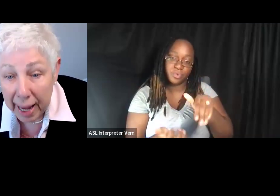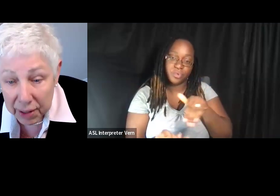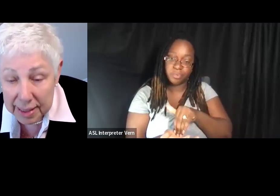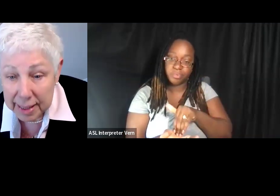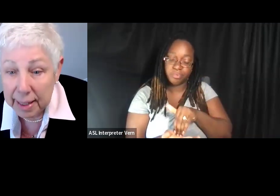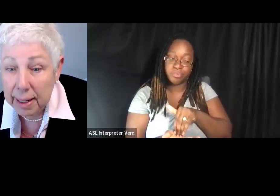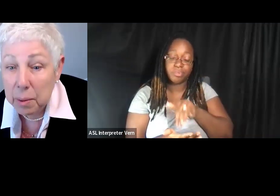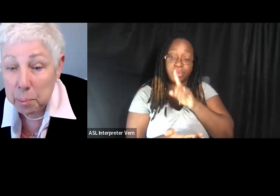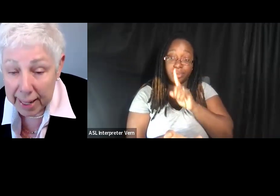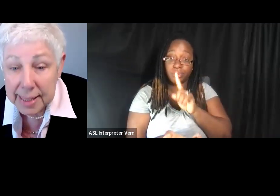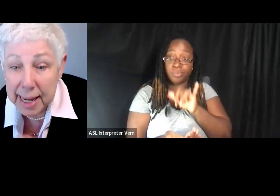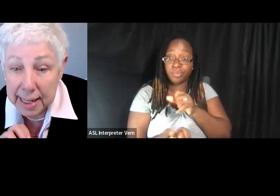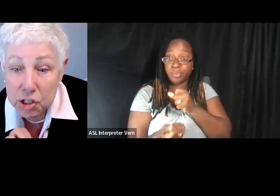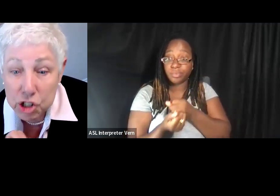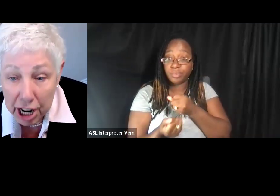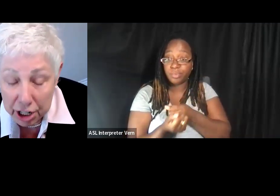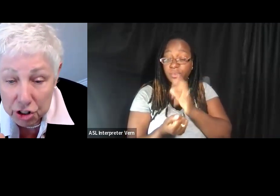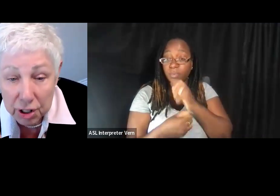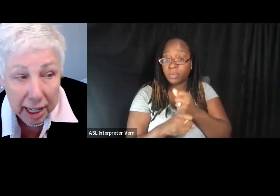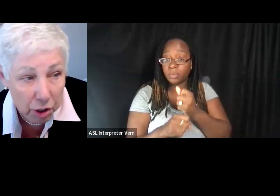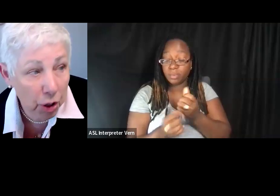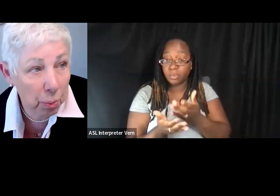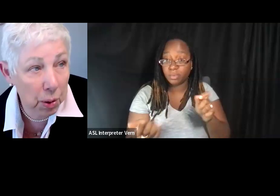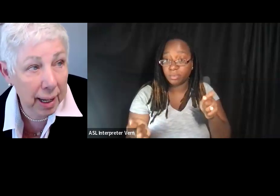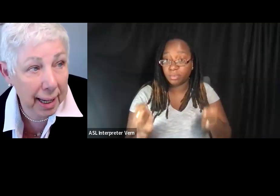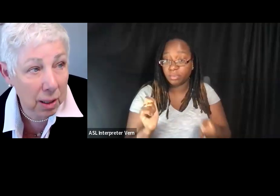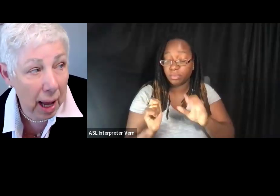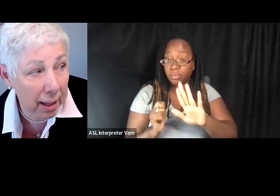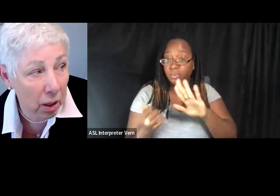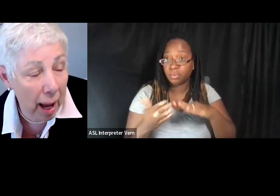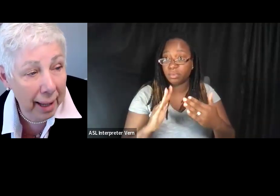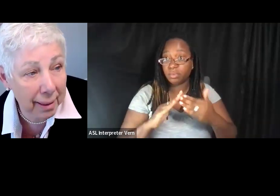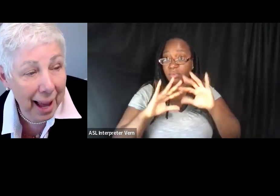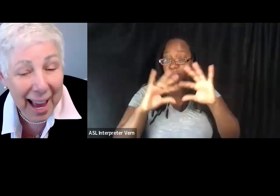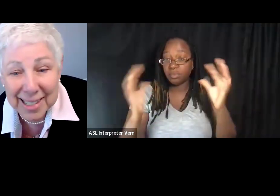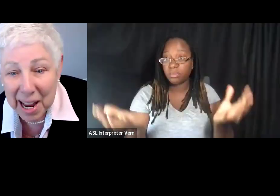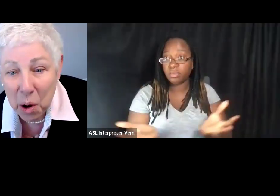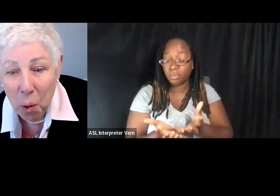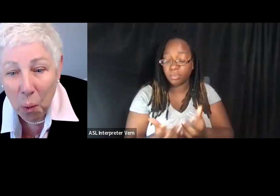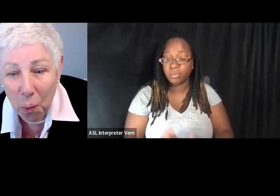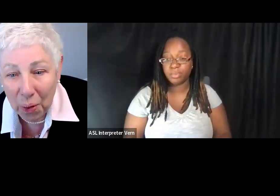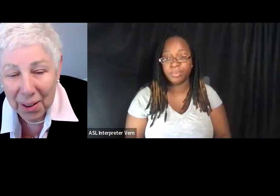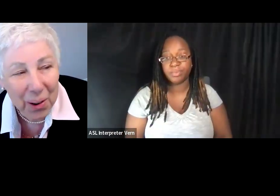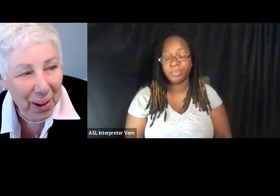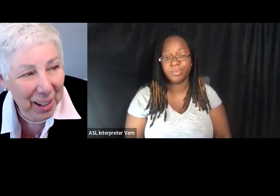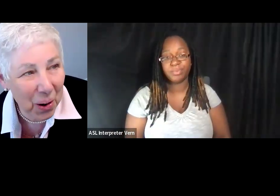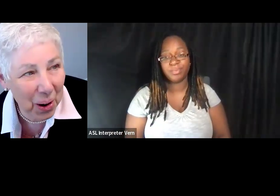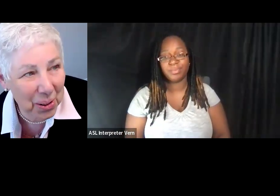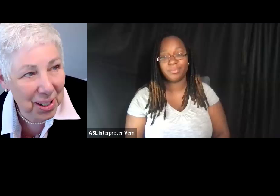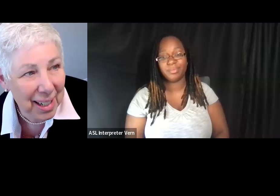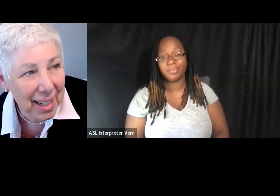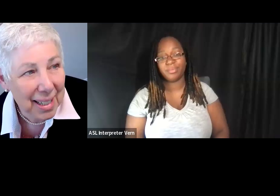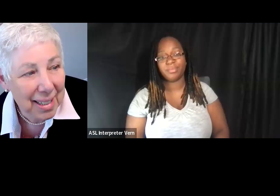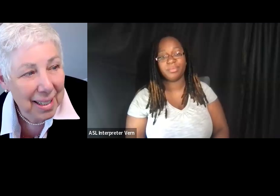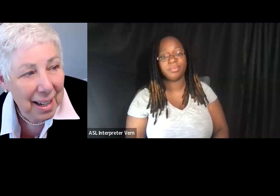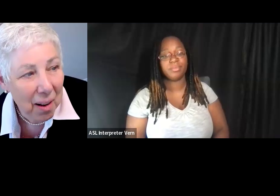that advocacy makes things change in your community as a whole or at